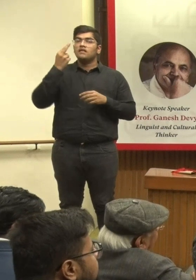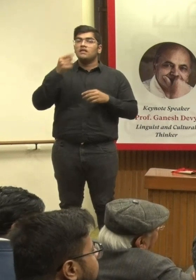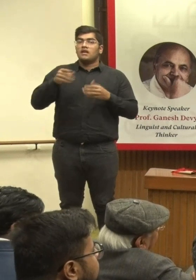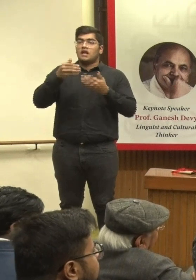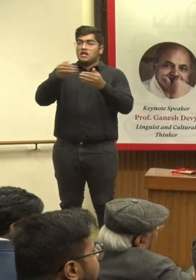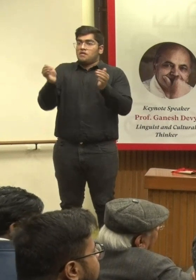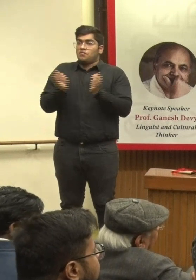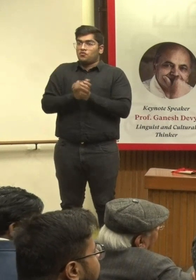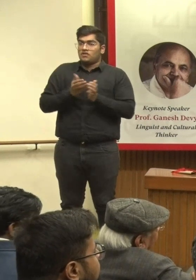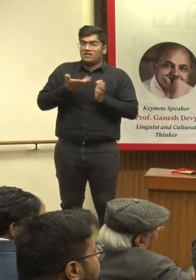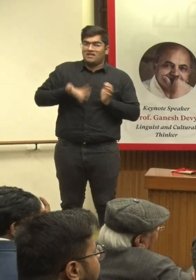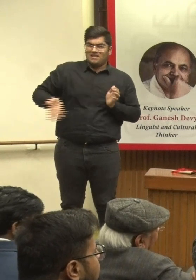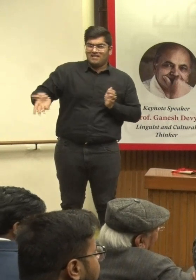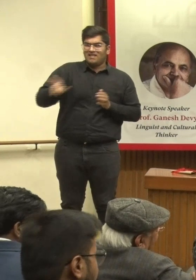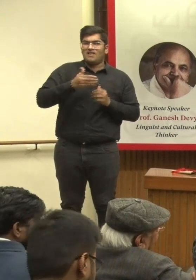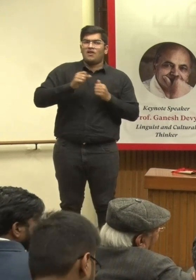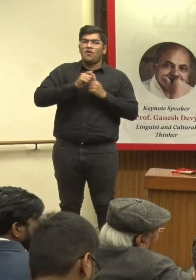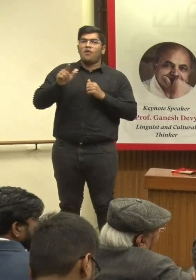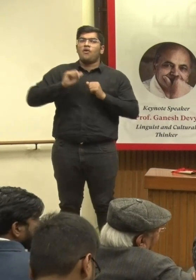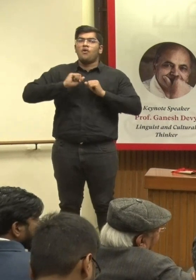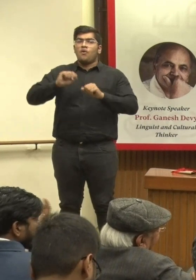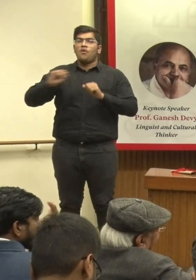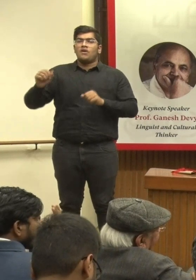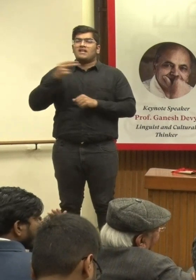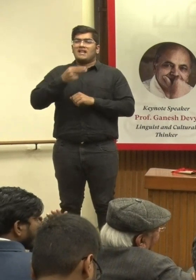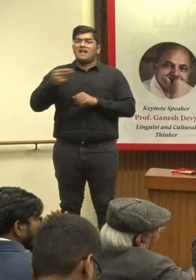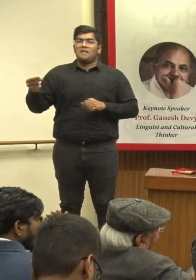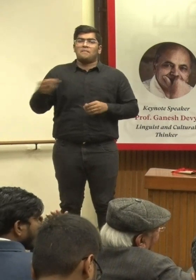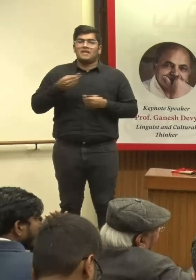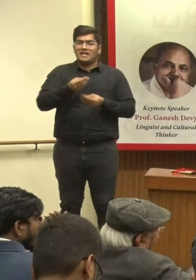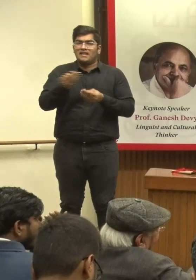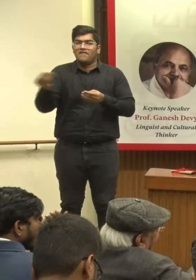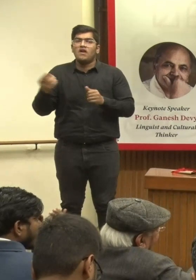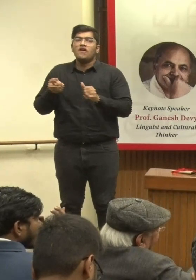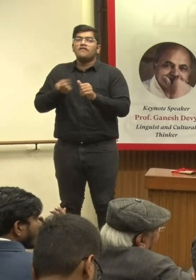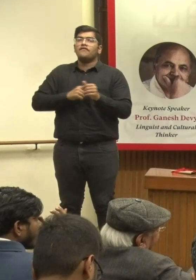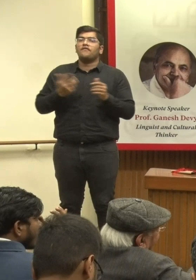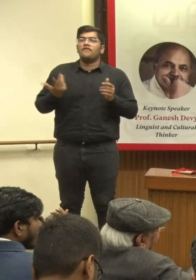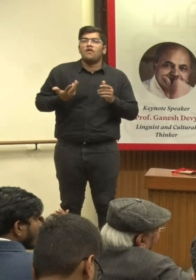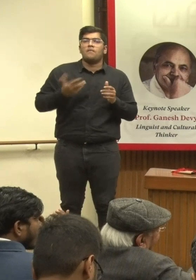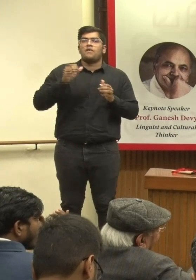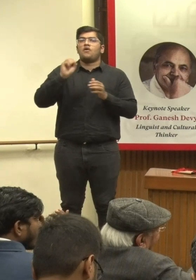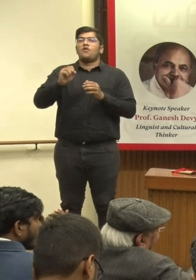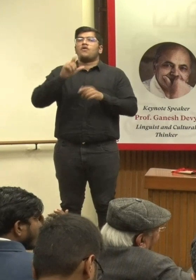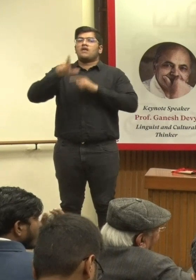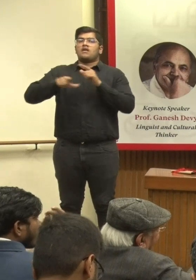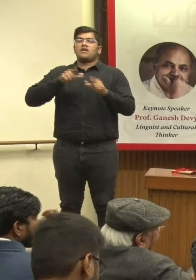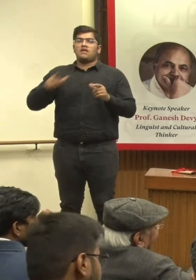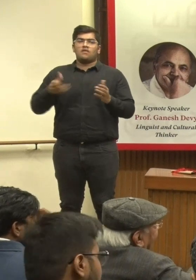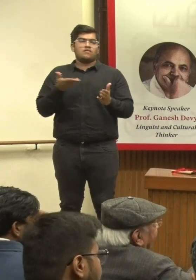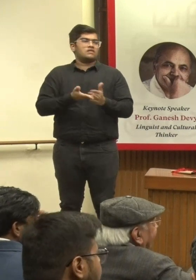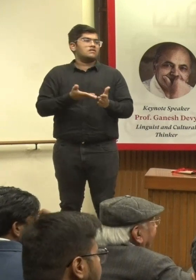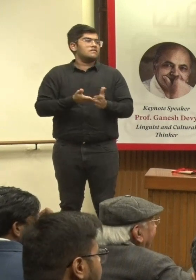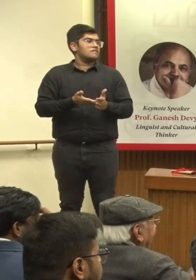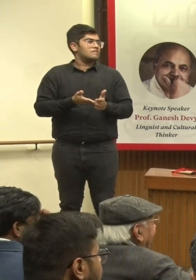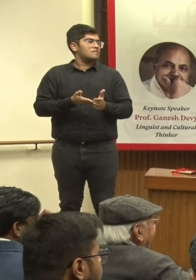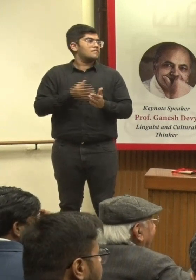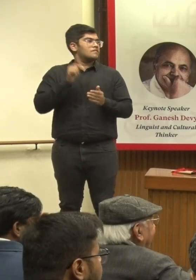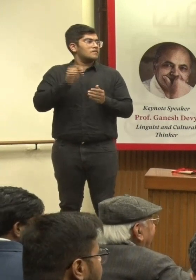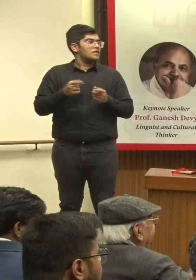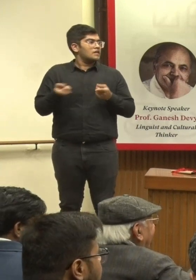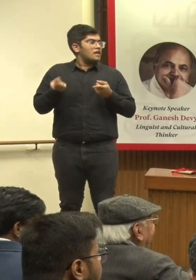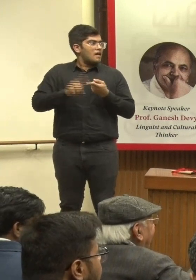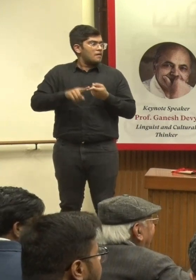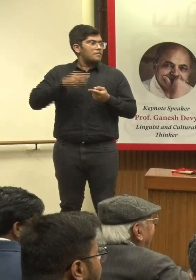were given community names going by the language names. And that happened because